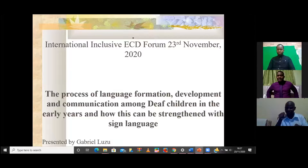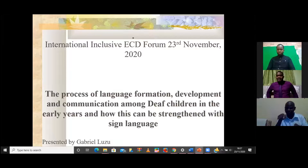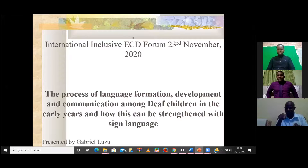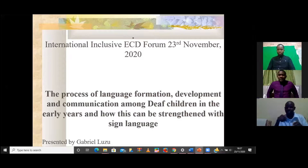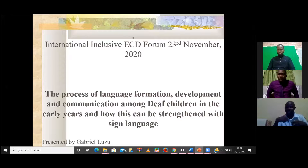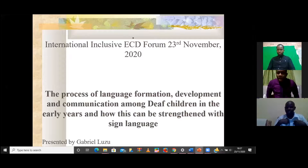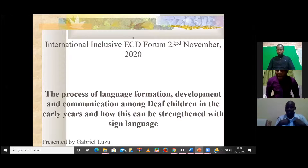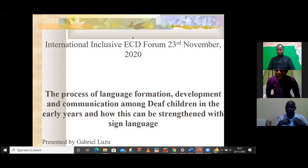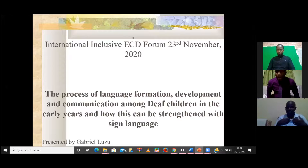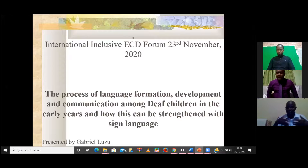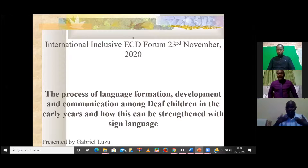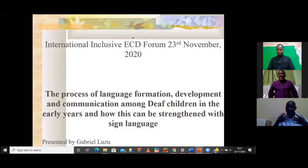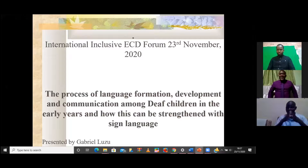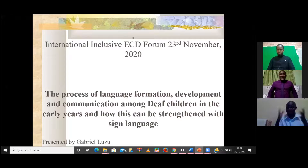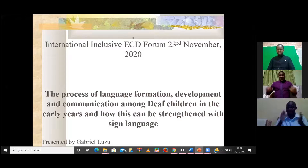we are together now.